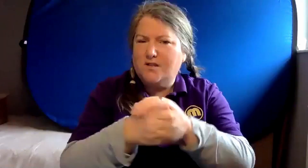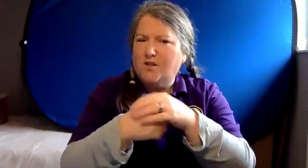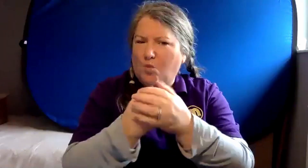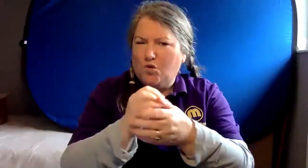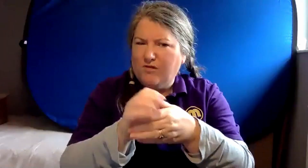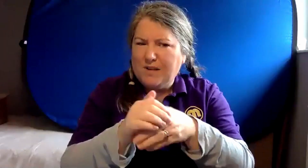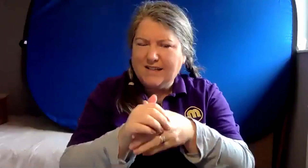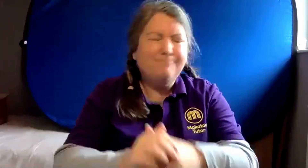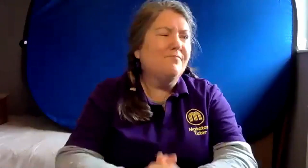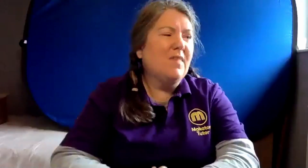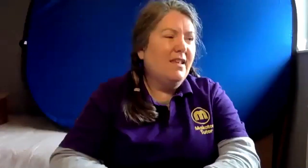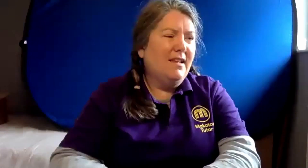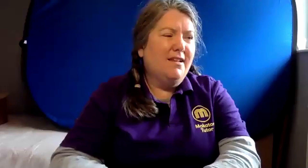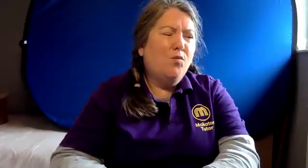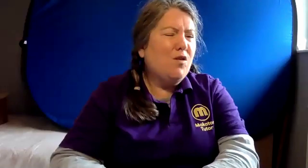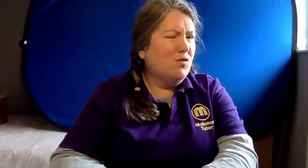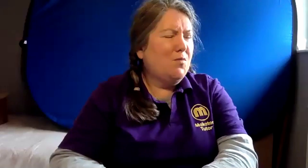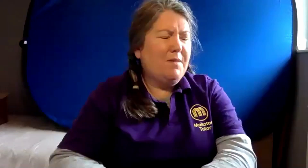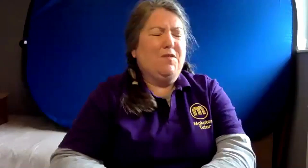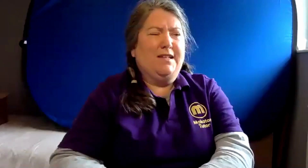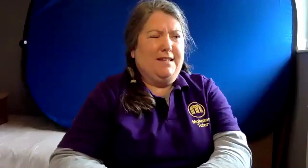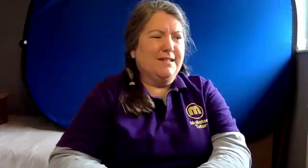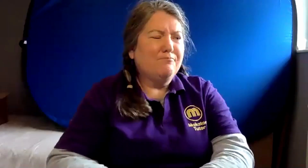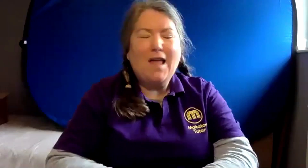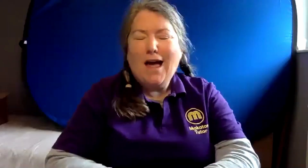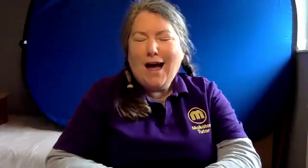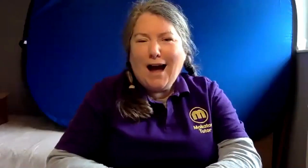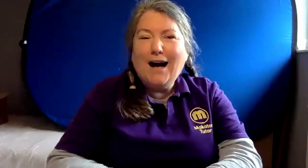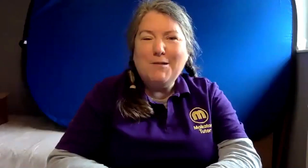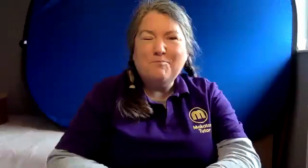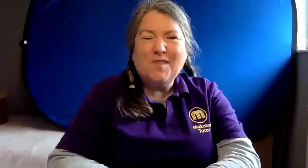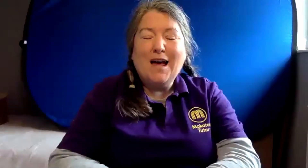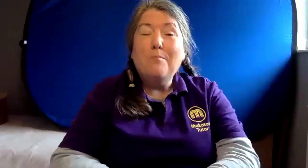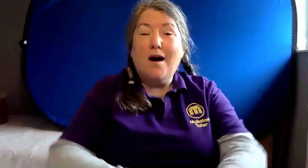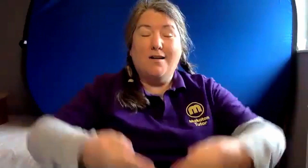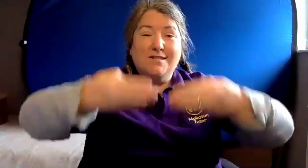to the watery bit. We all know people like that. Mask.